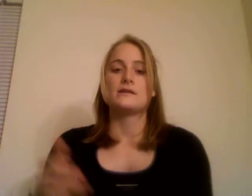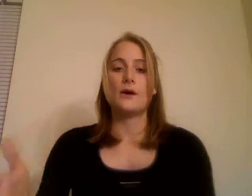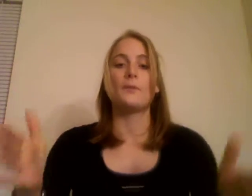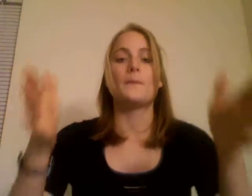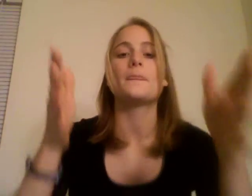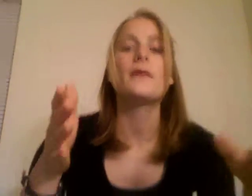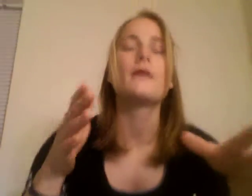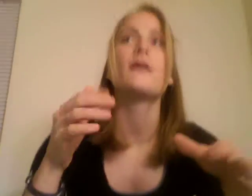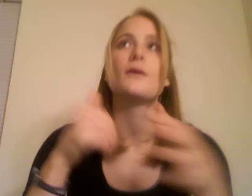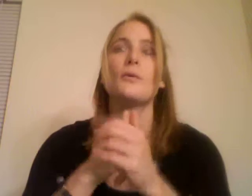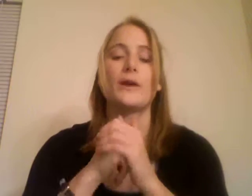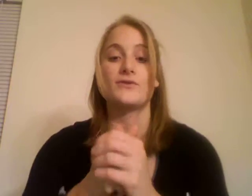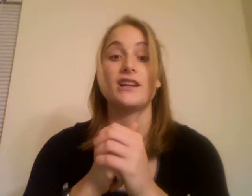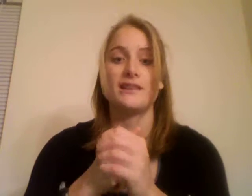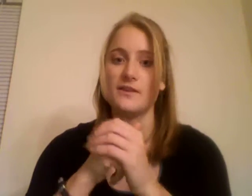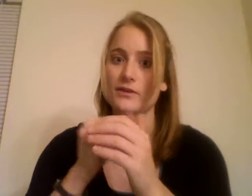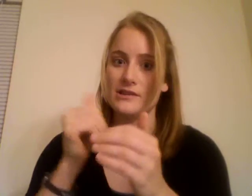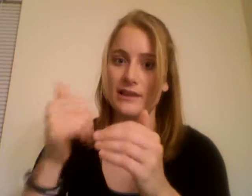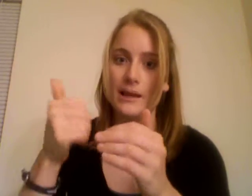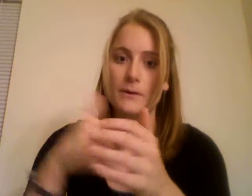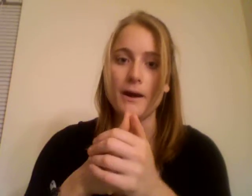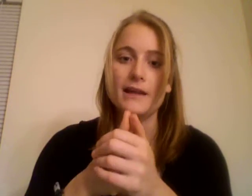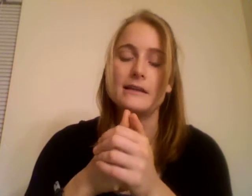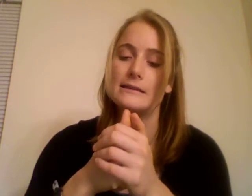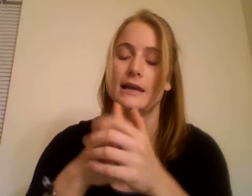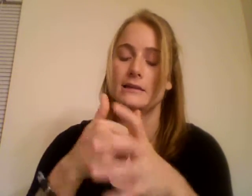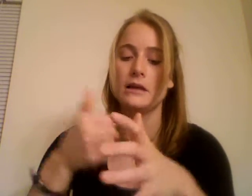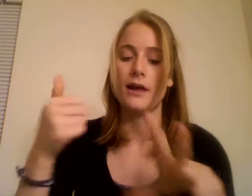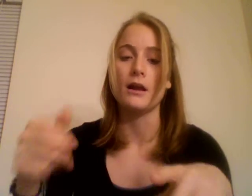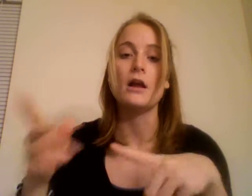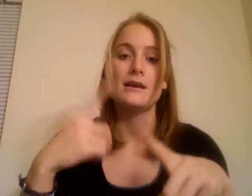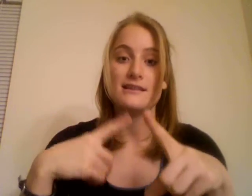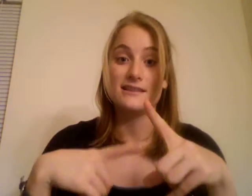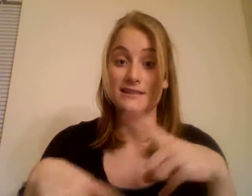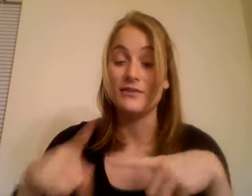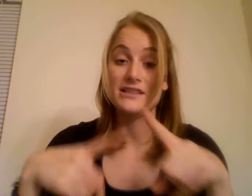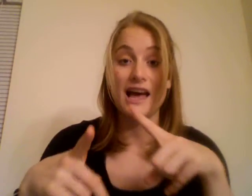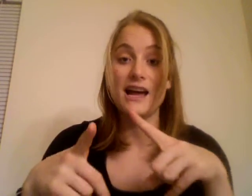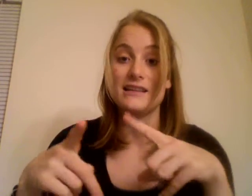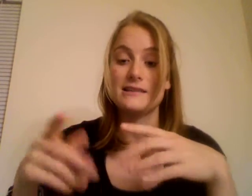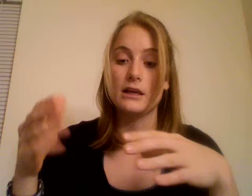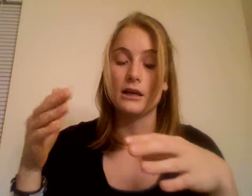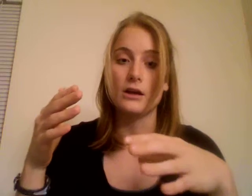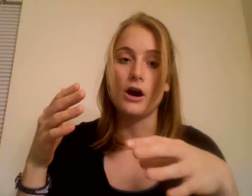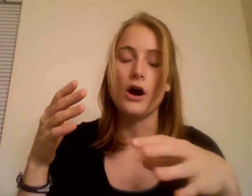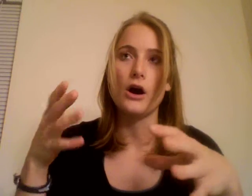So, when I was reading this, the first thing that came to mind is the idea that different signs